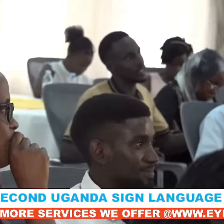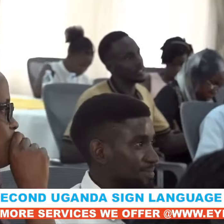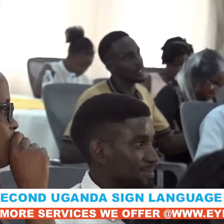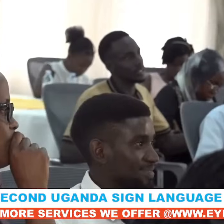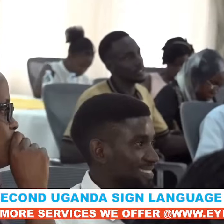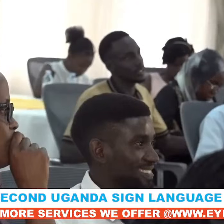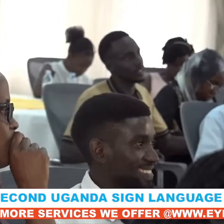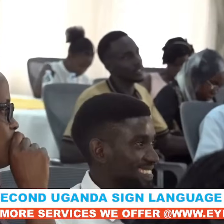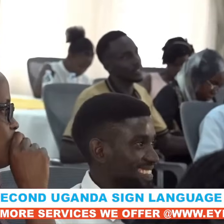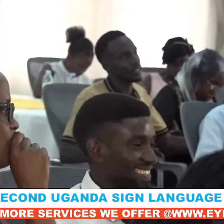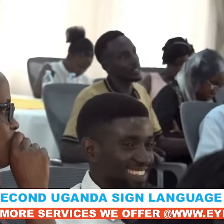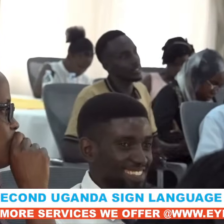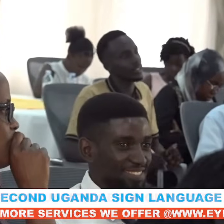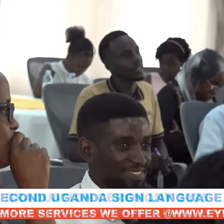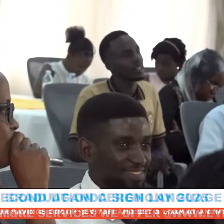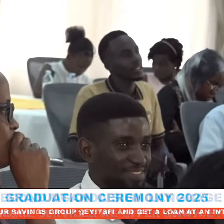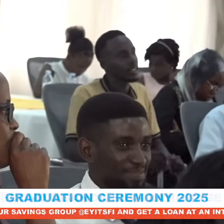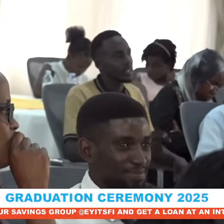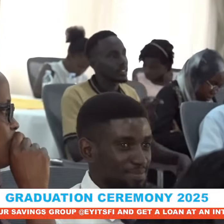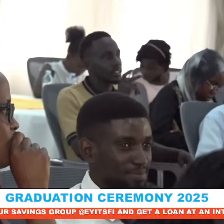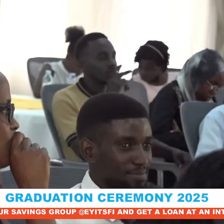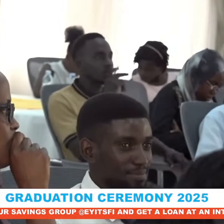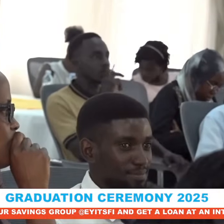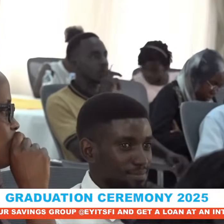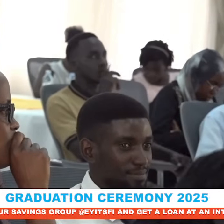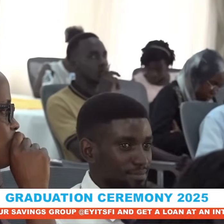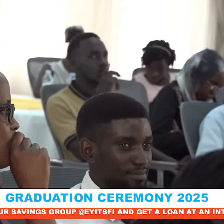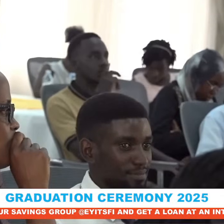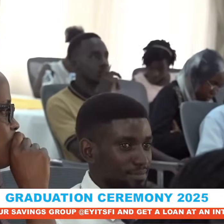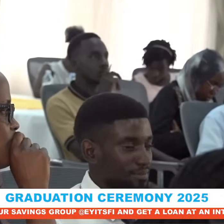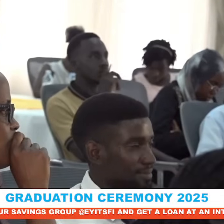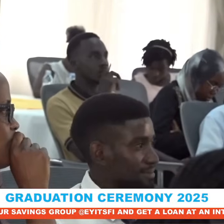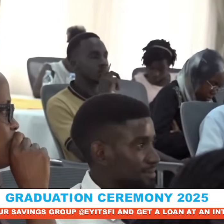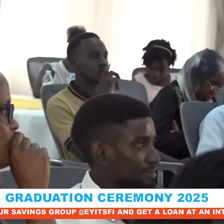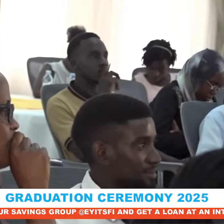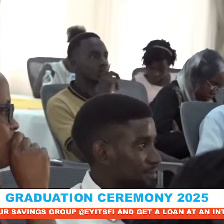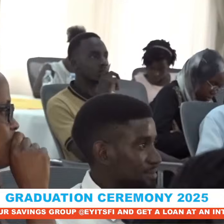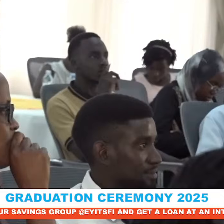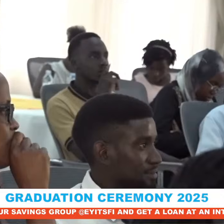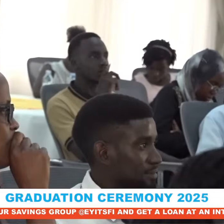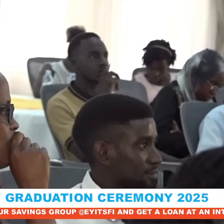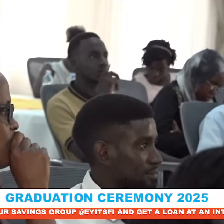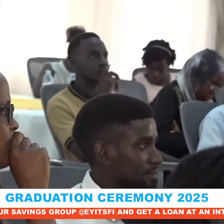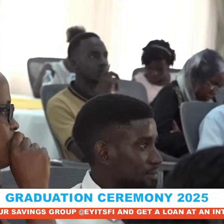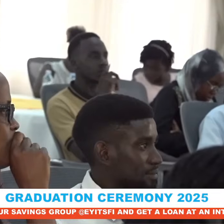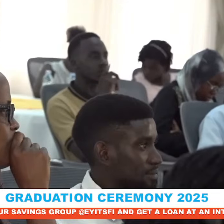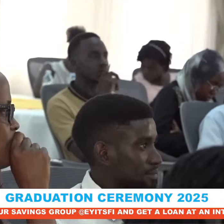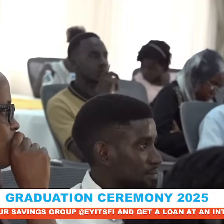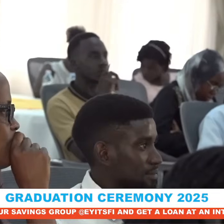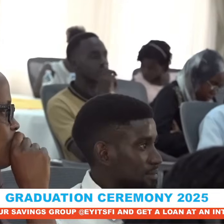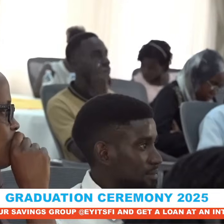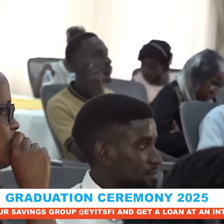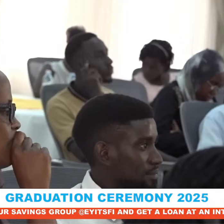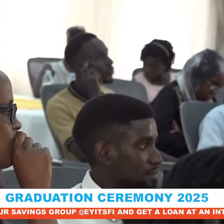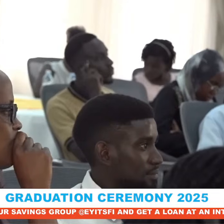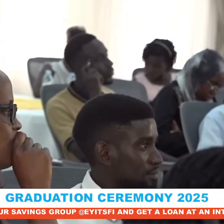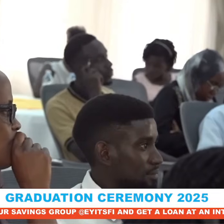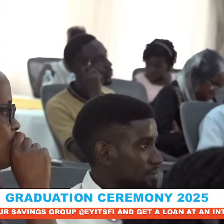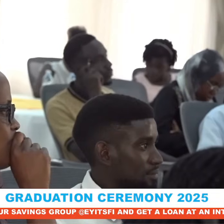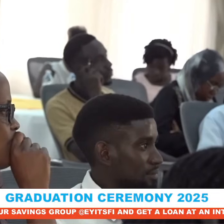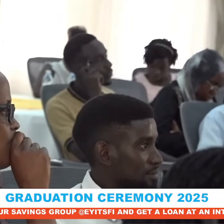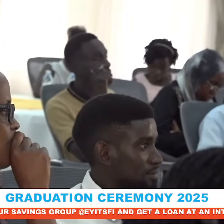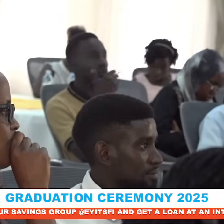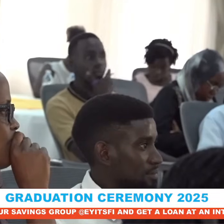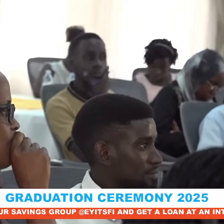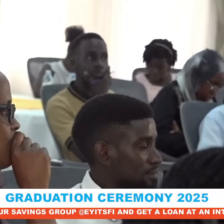I know better Lunyankole. So my point here is, let's have the right language when addressing persons